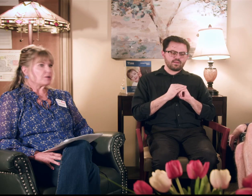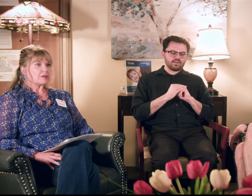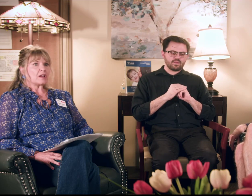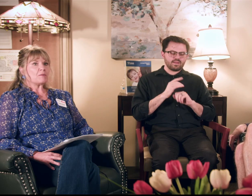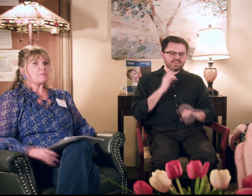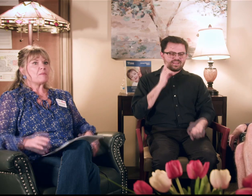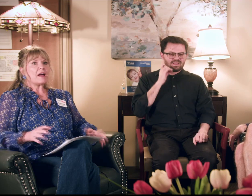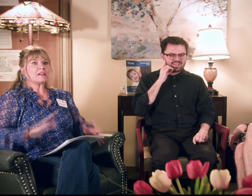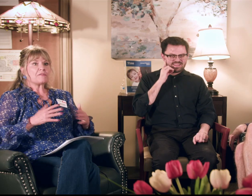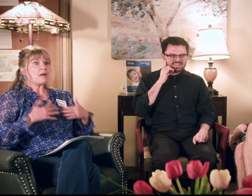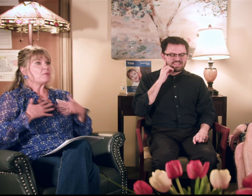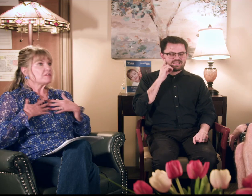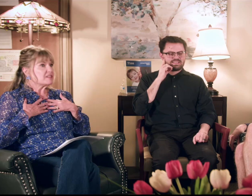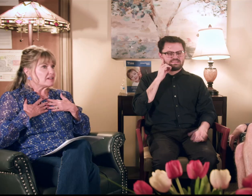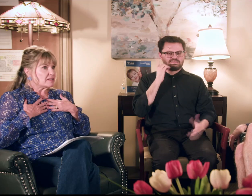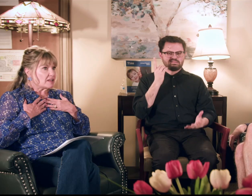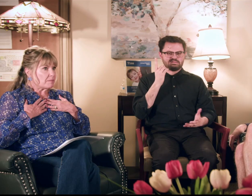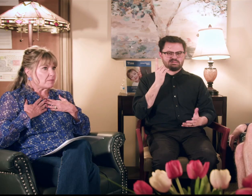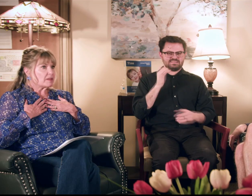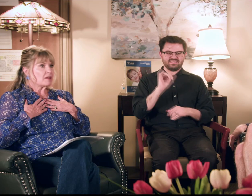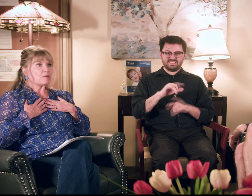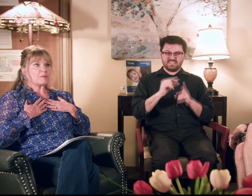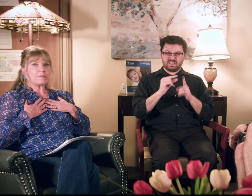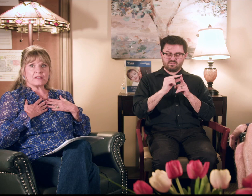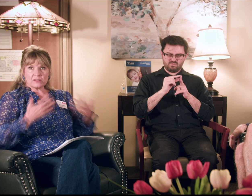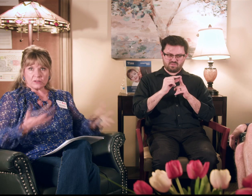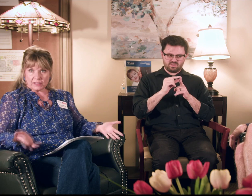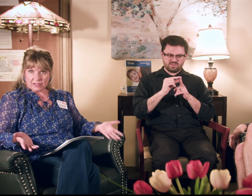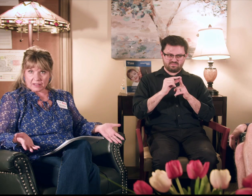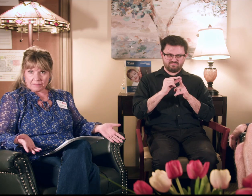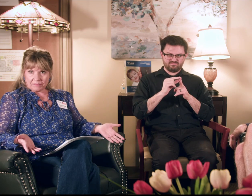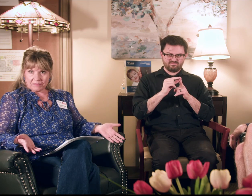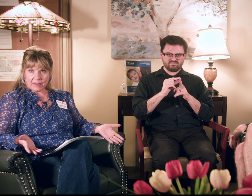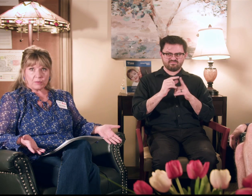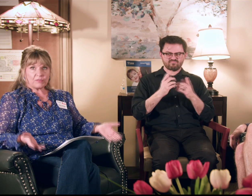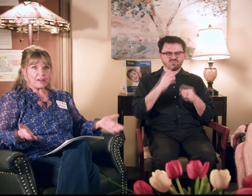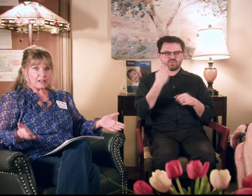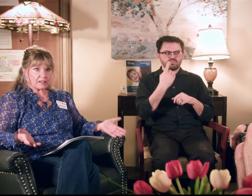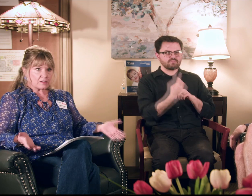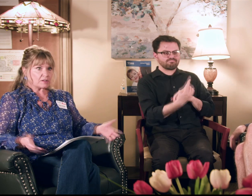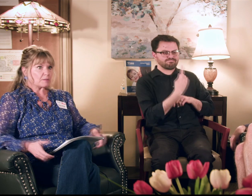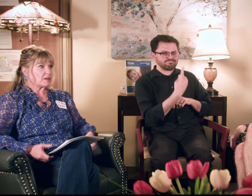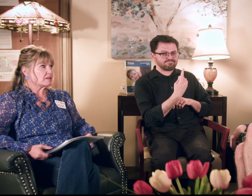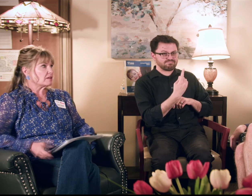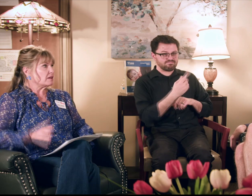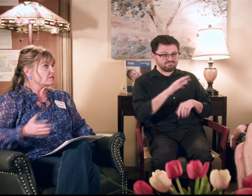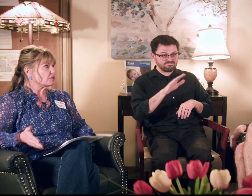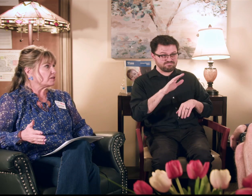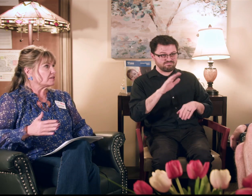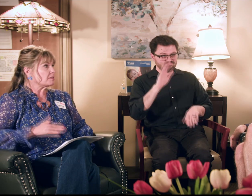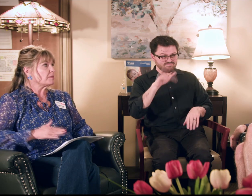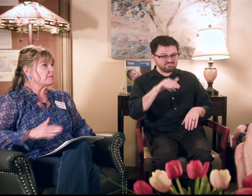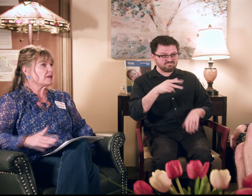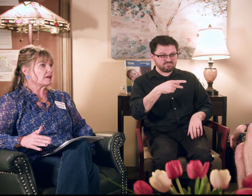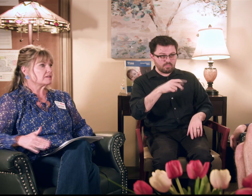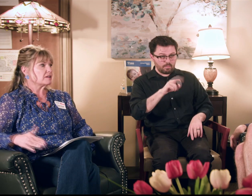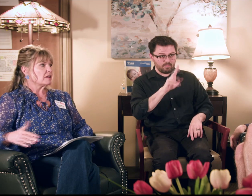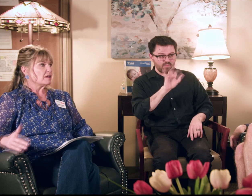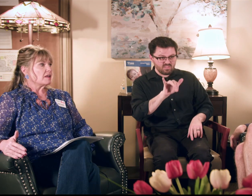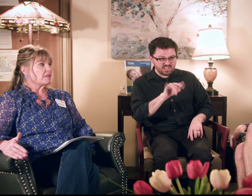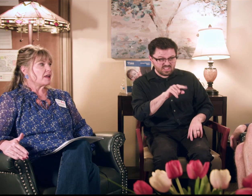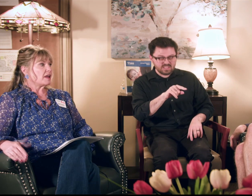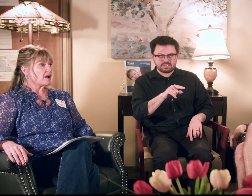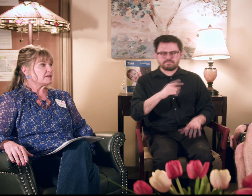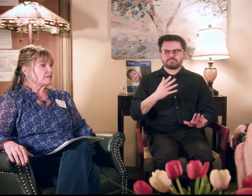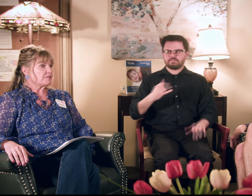that word might, if I were to say it to them, it would be insulting to them. Sure. They would find it insulting simply